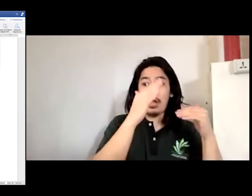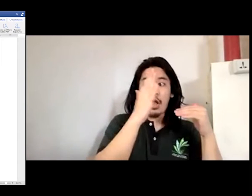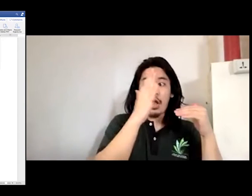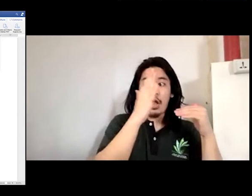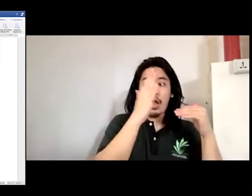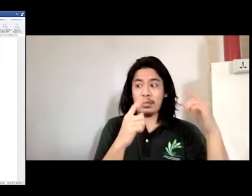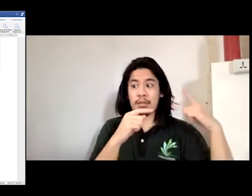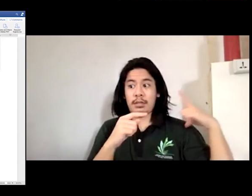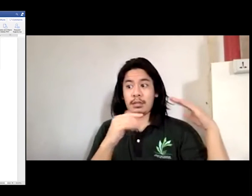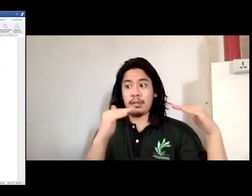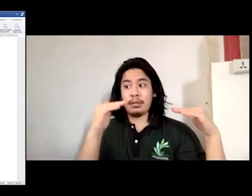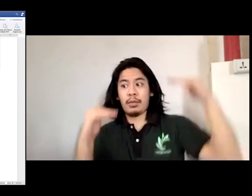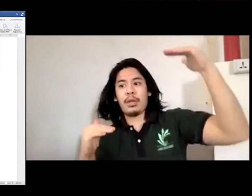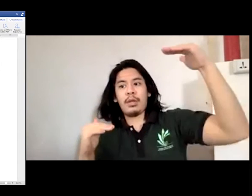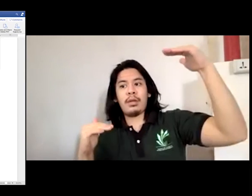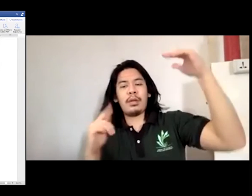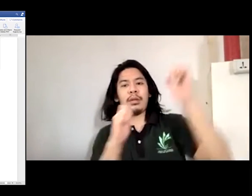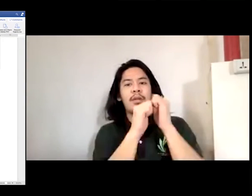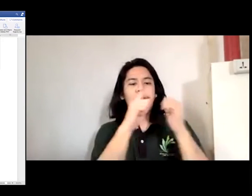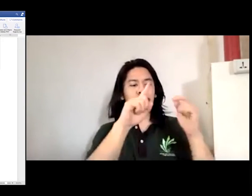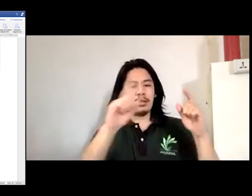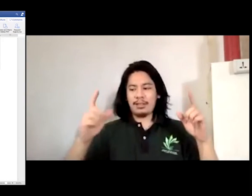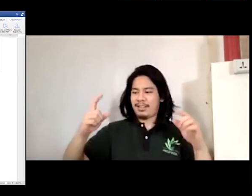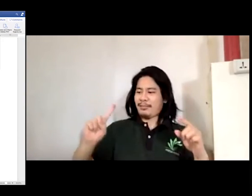And there is also different levels. So